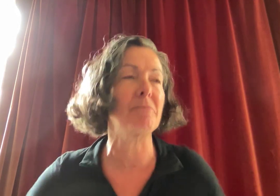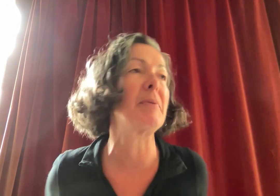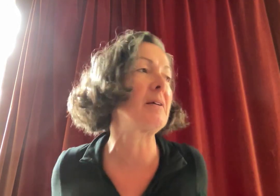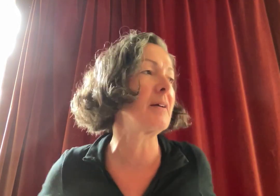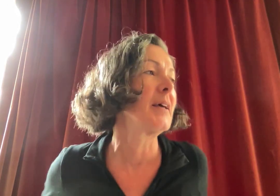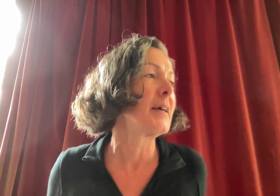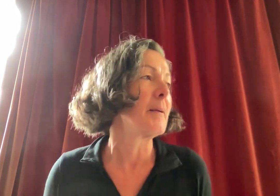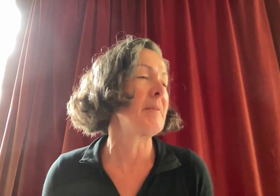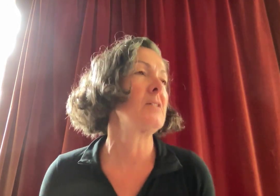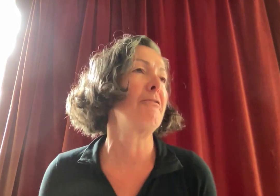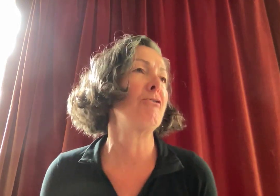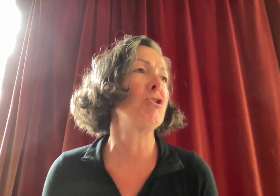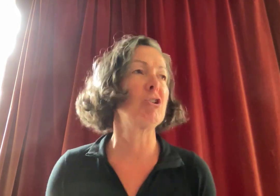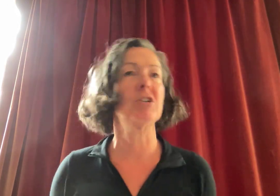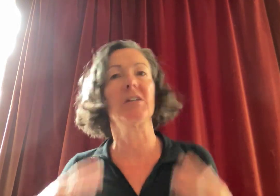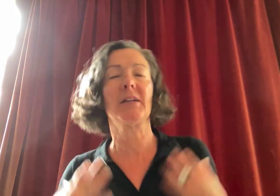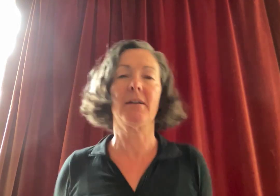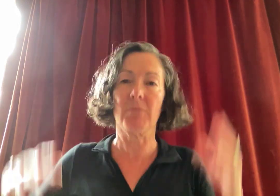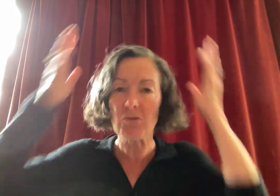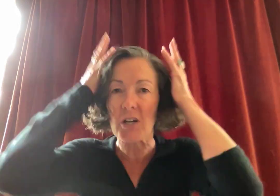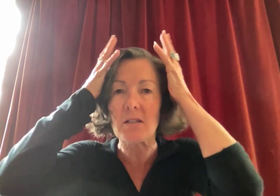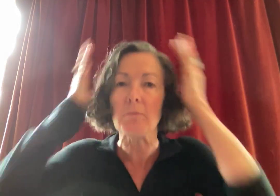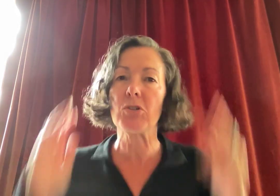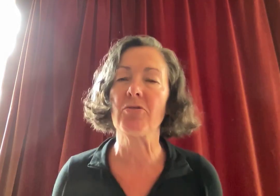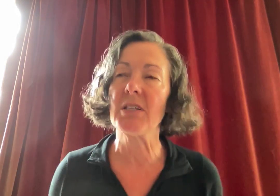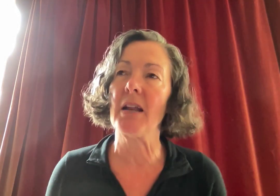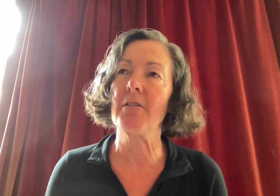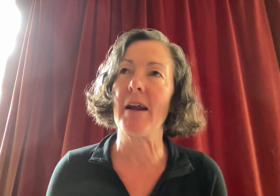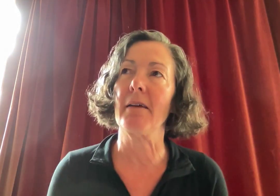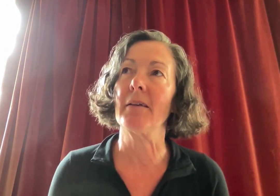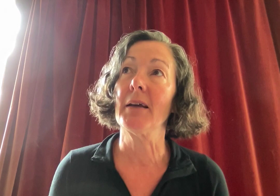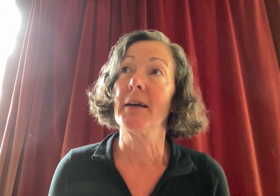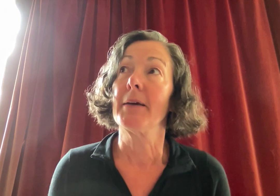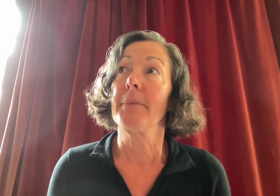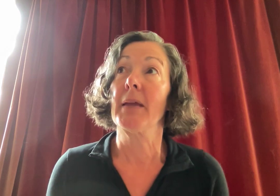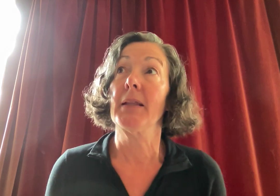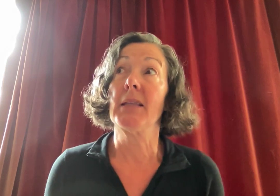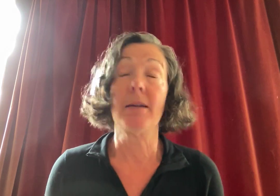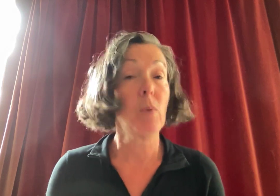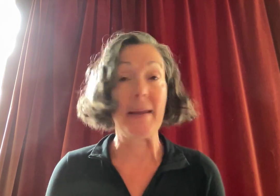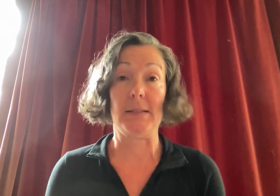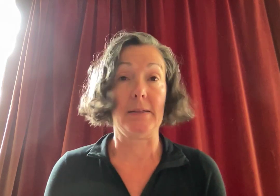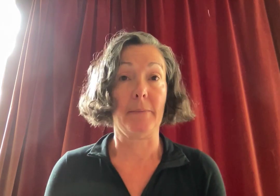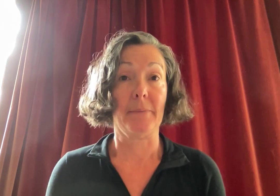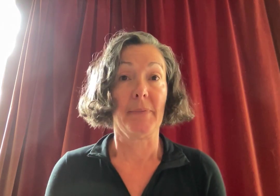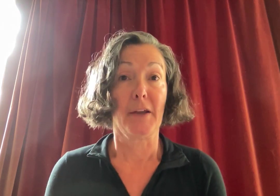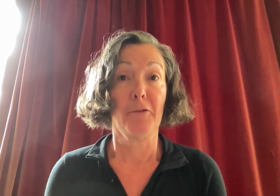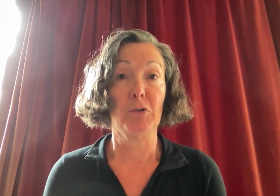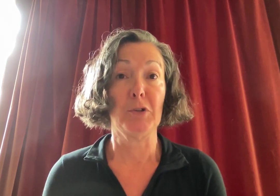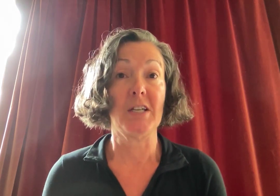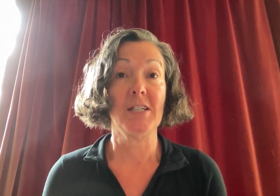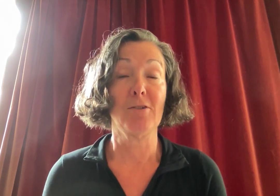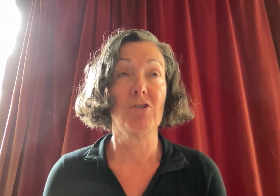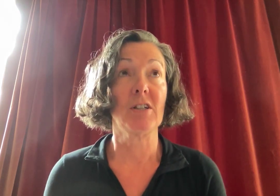big massive frock on, get dressed in my storytelling crown, and then wait for these children to